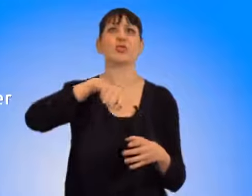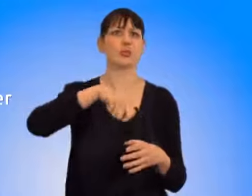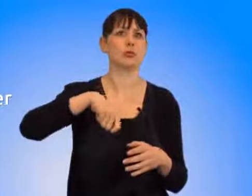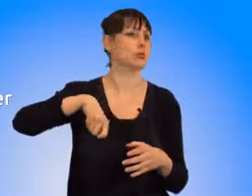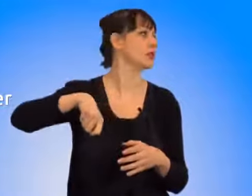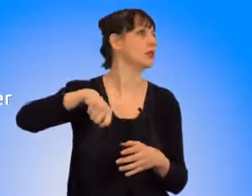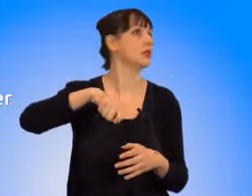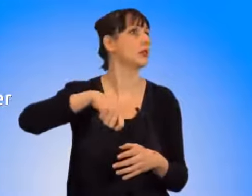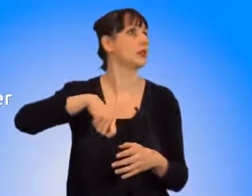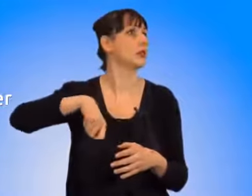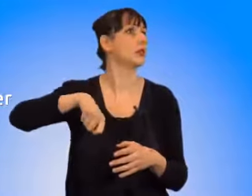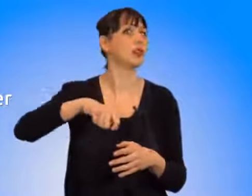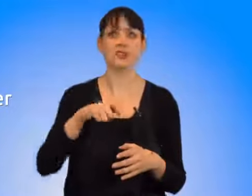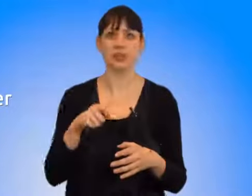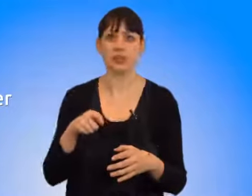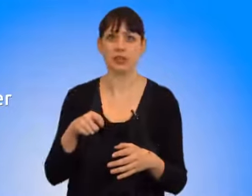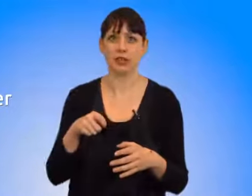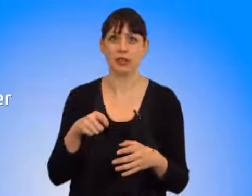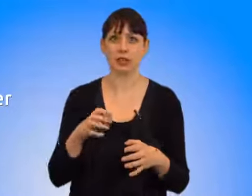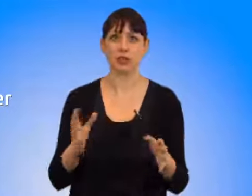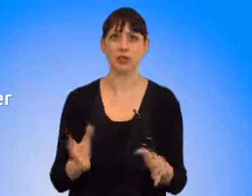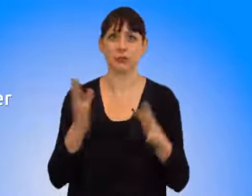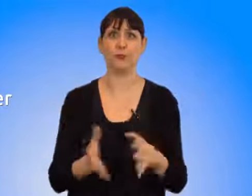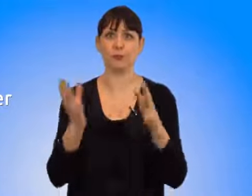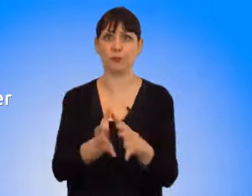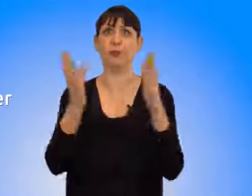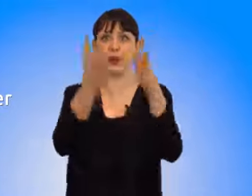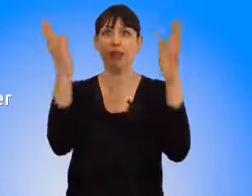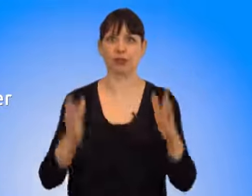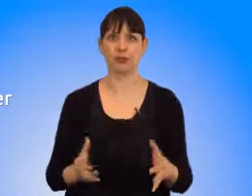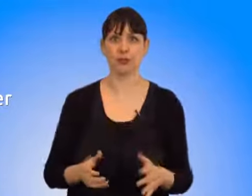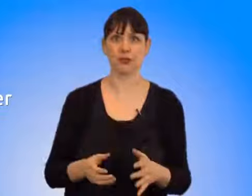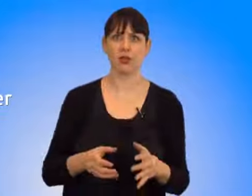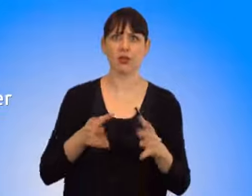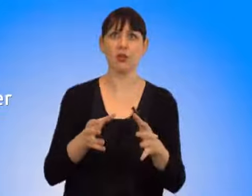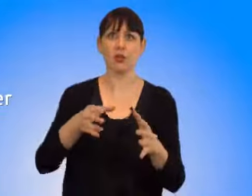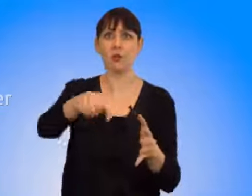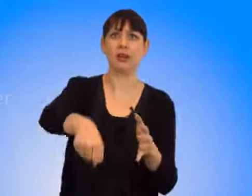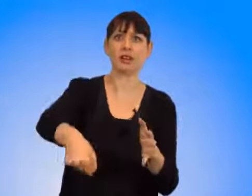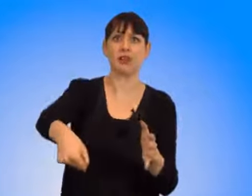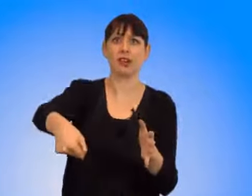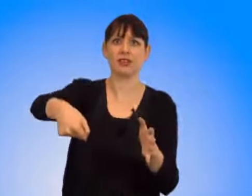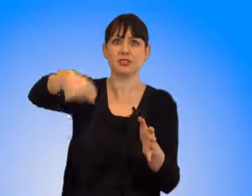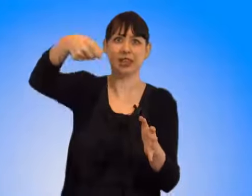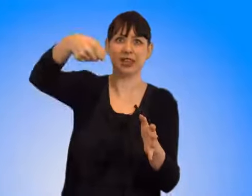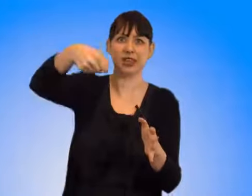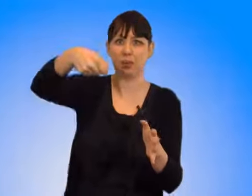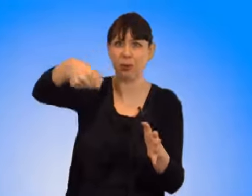show. And suddenly you realize your food is burning. So you quickly try to take the